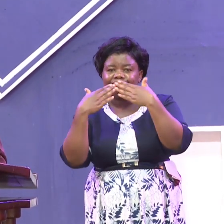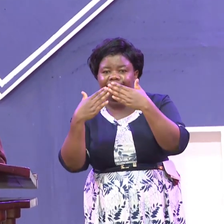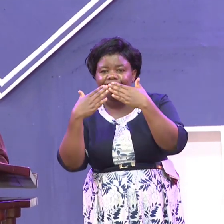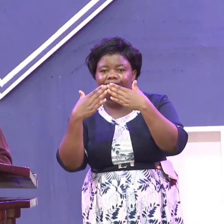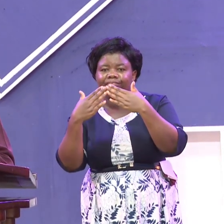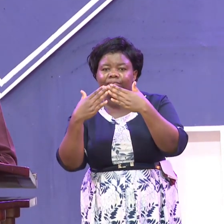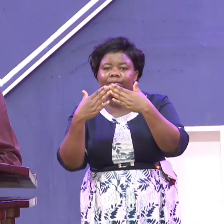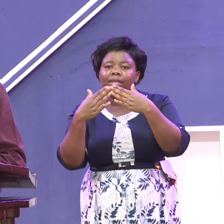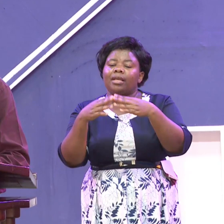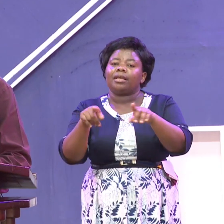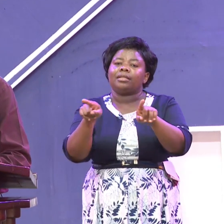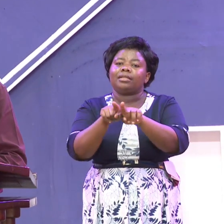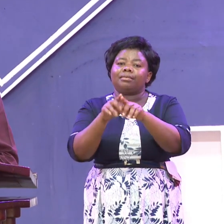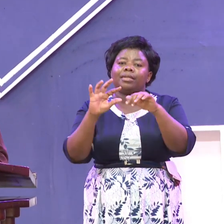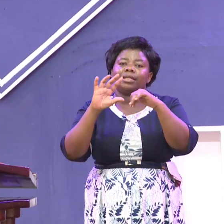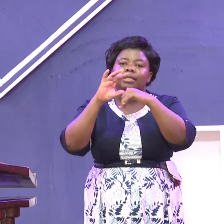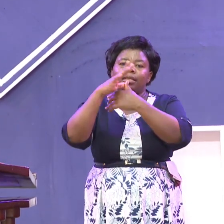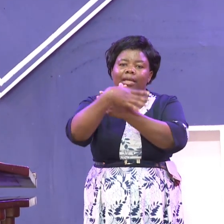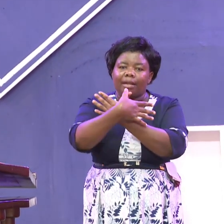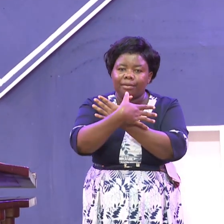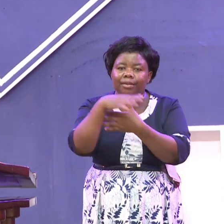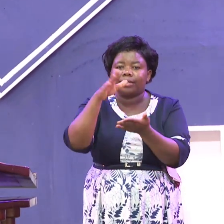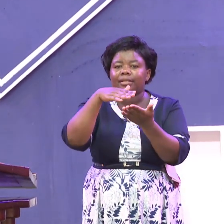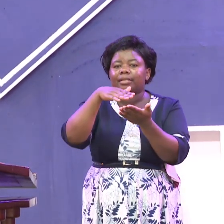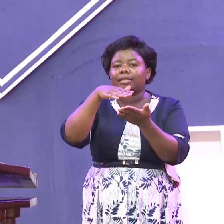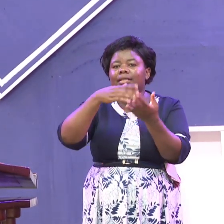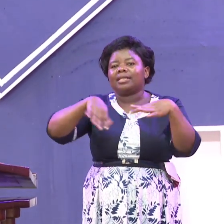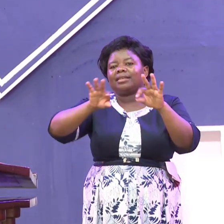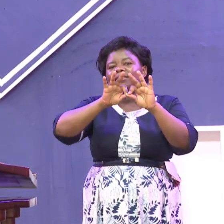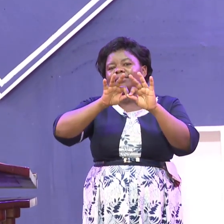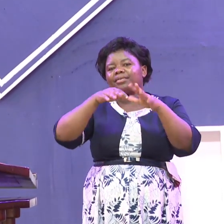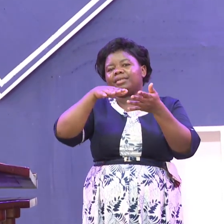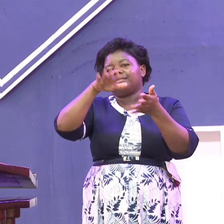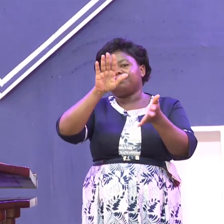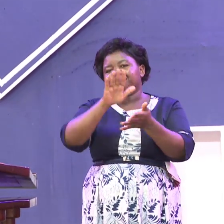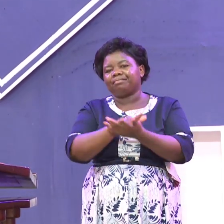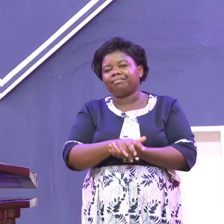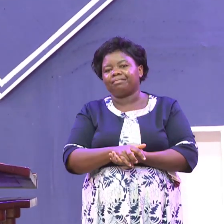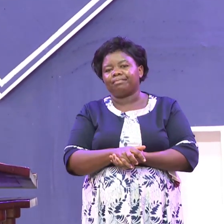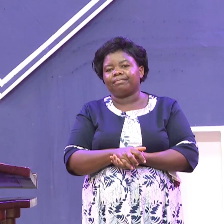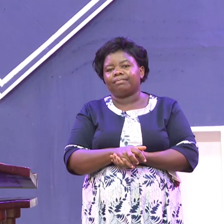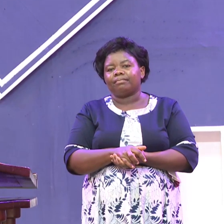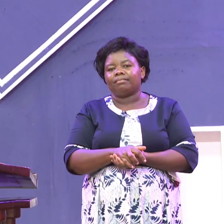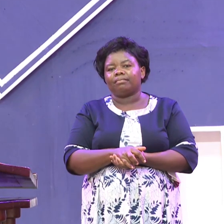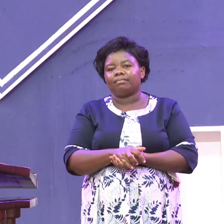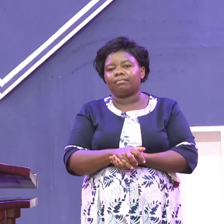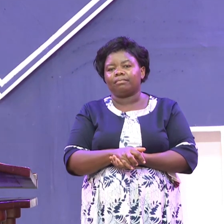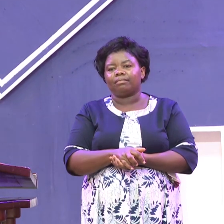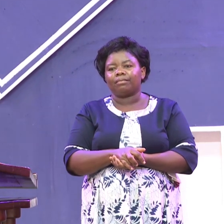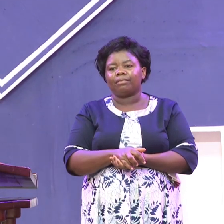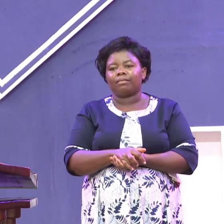mu buwangwa kintu kikulu nnyo. Thanksgiving is a vital issue even